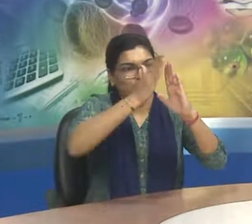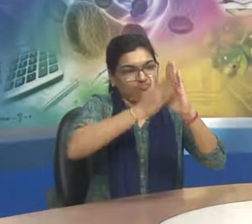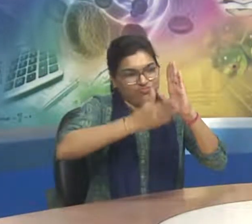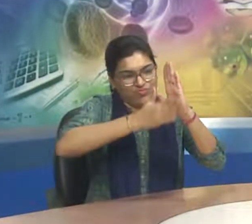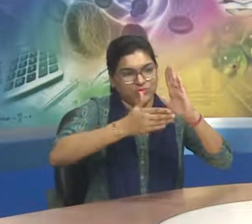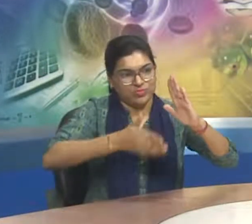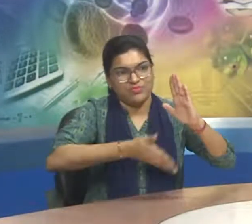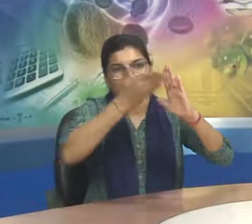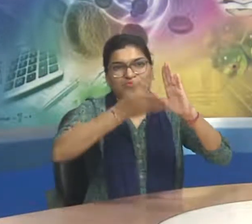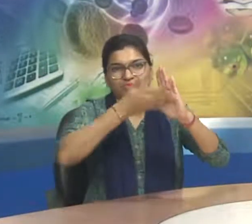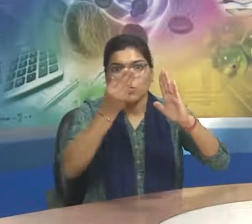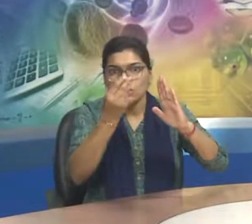environment.